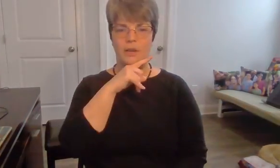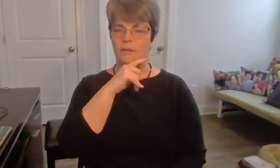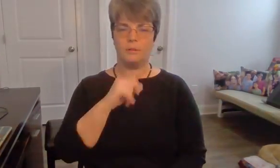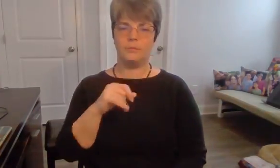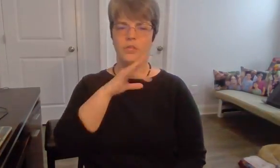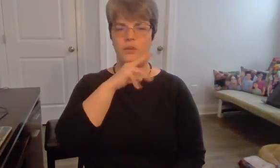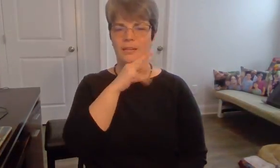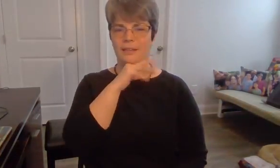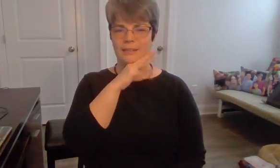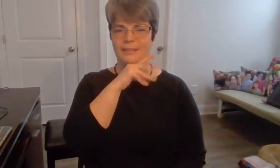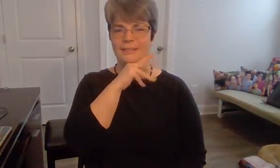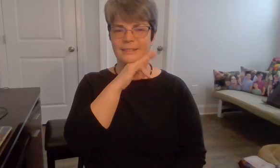dirty,